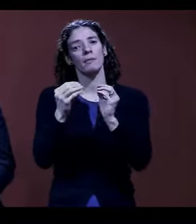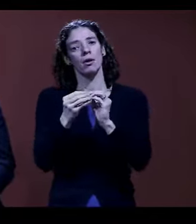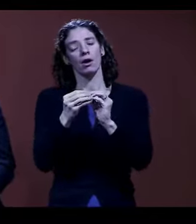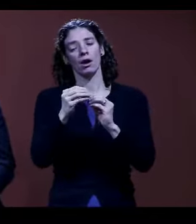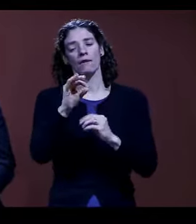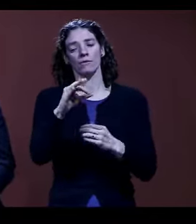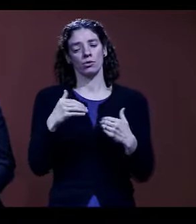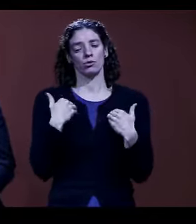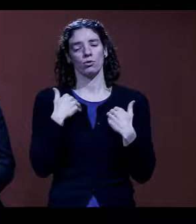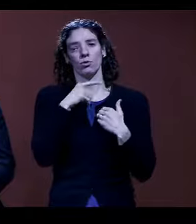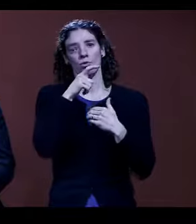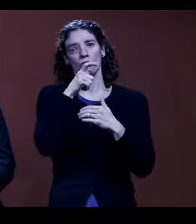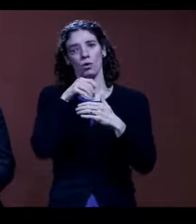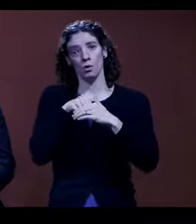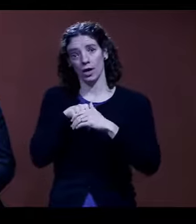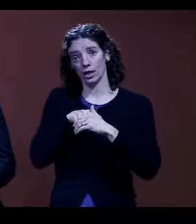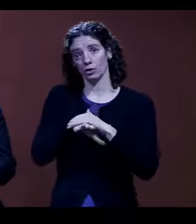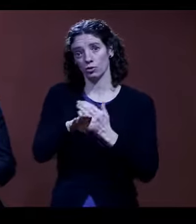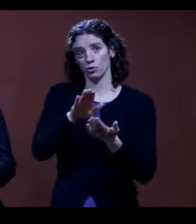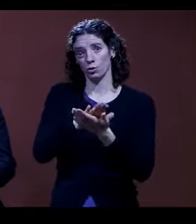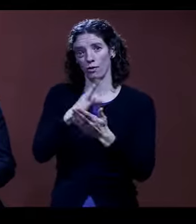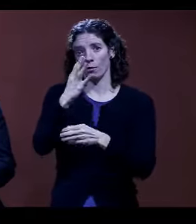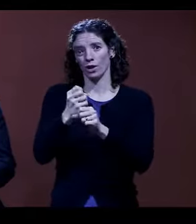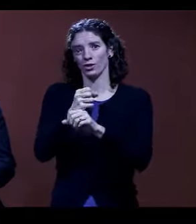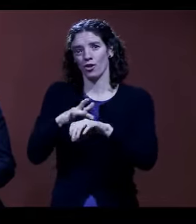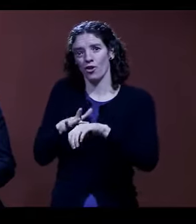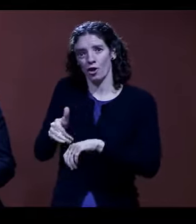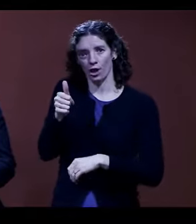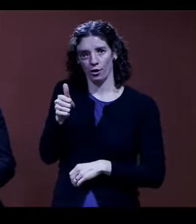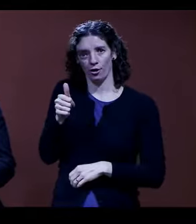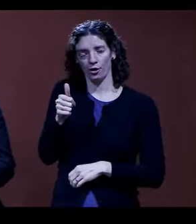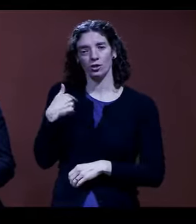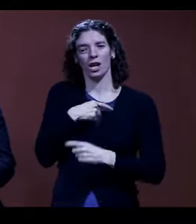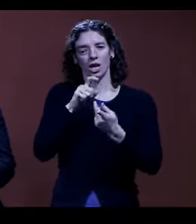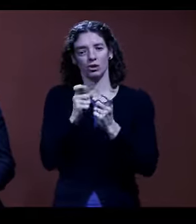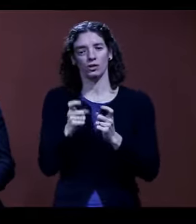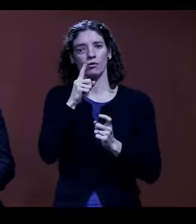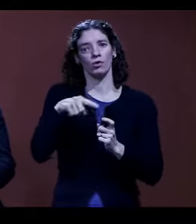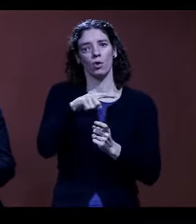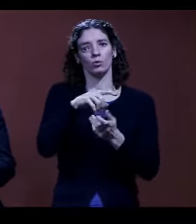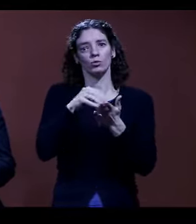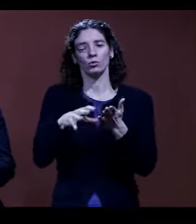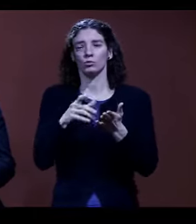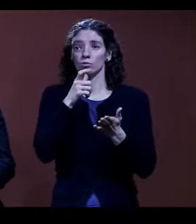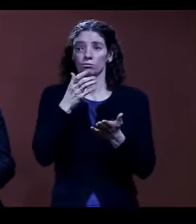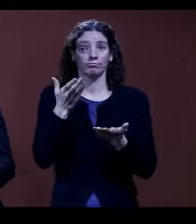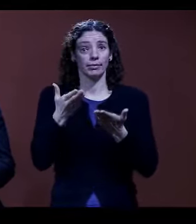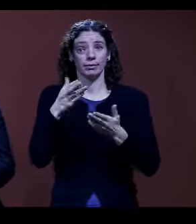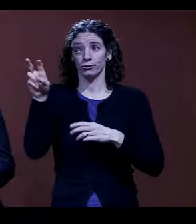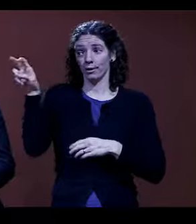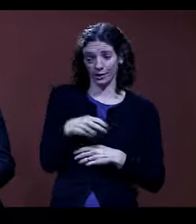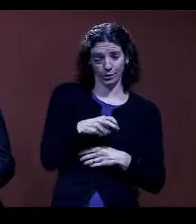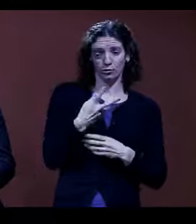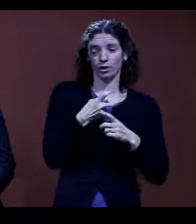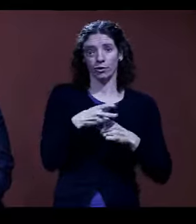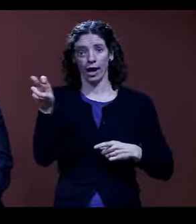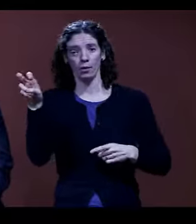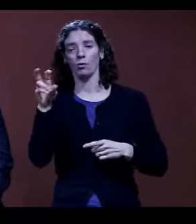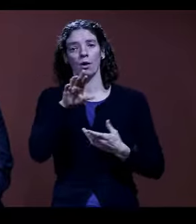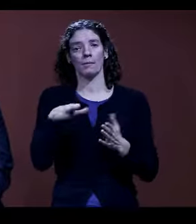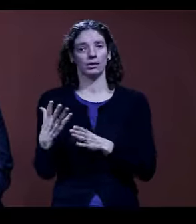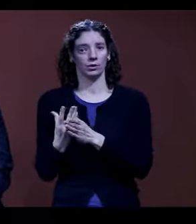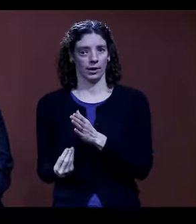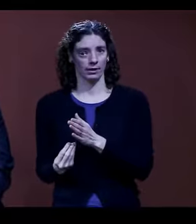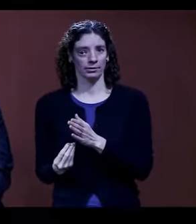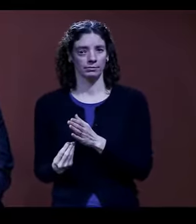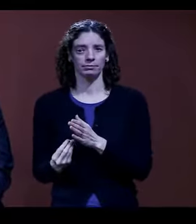entered school 4 years earlier, adjusting for those students who may have transferred in or out or passed away. So